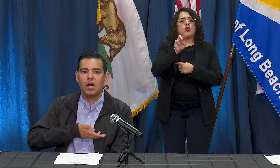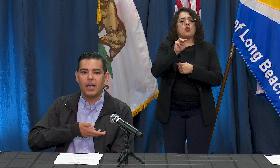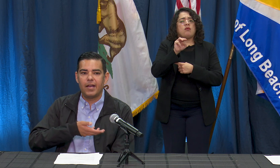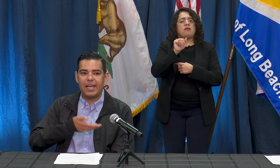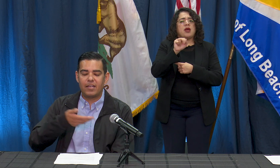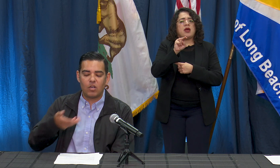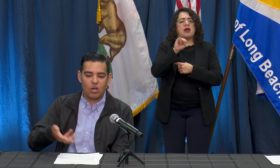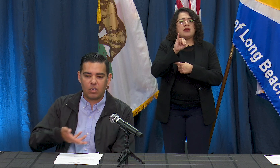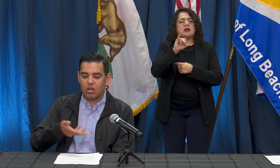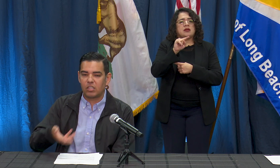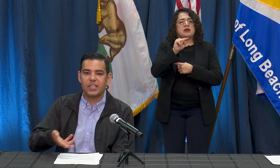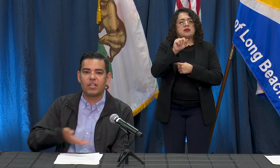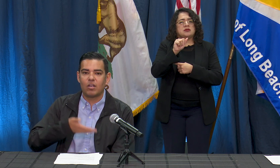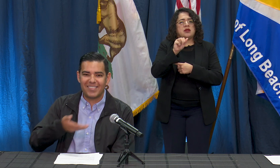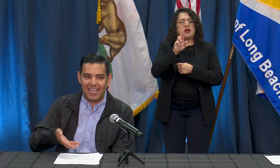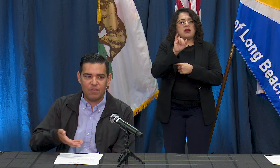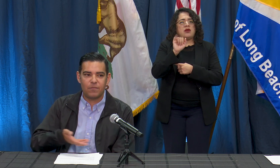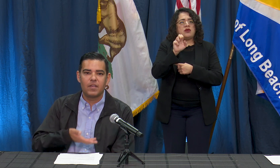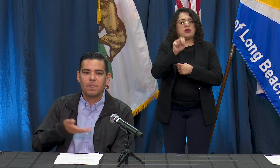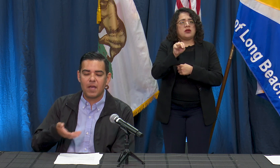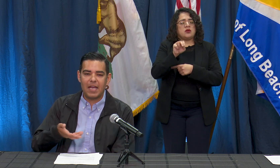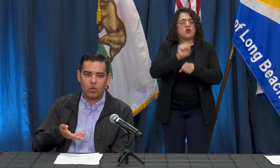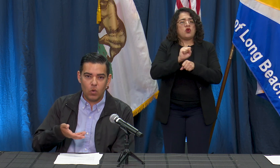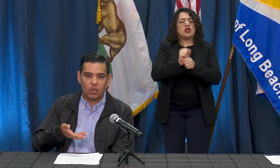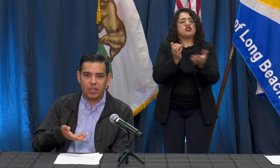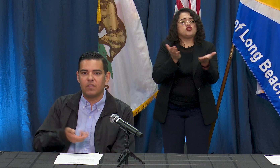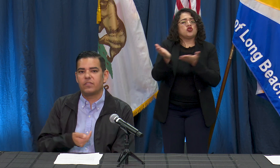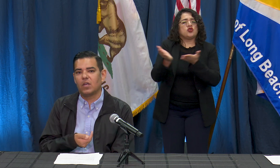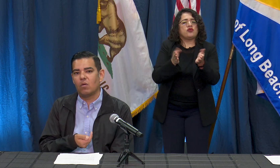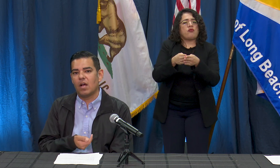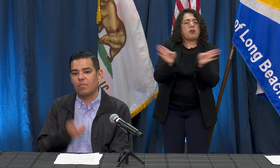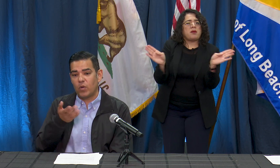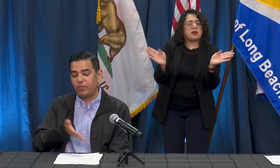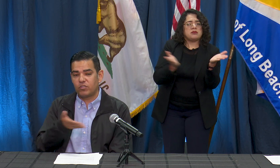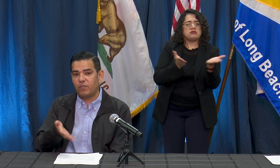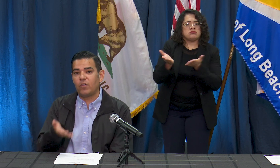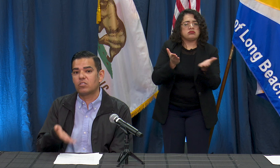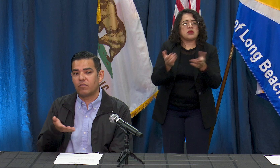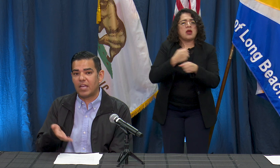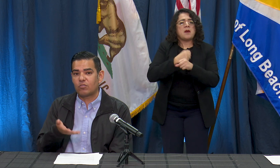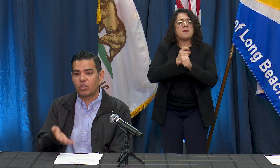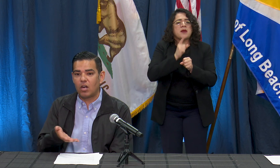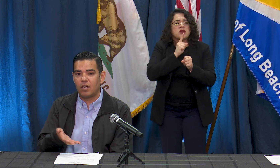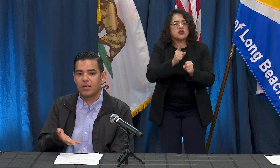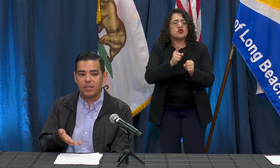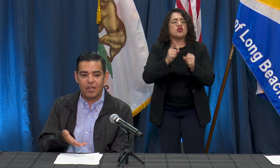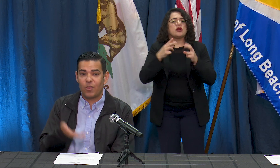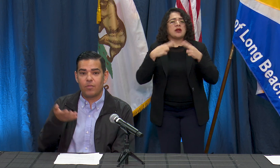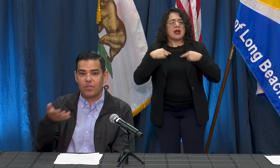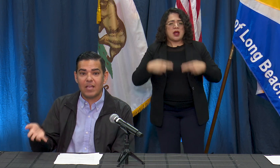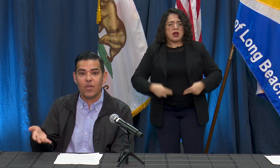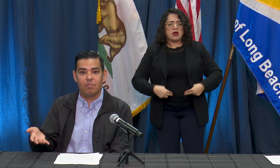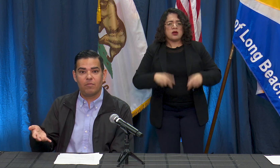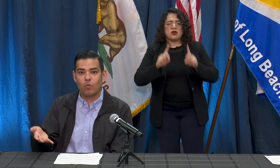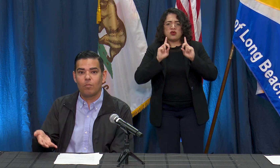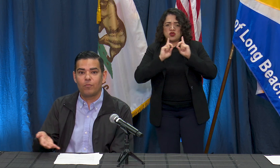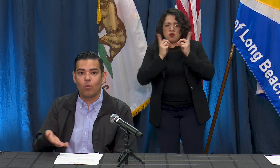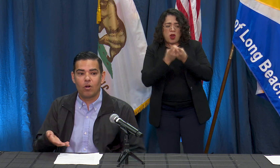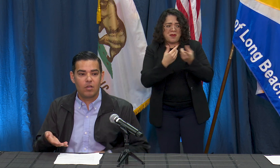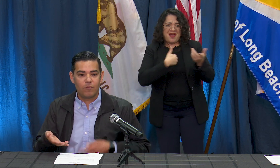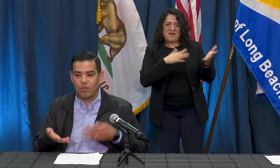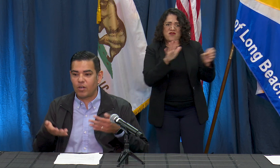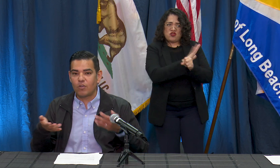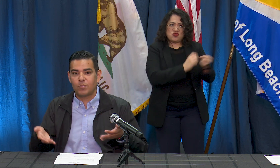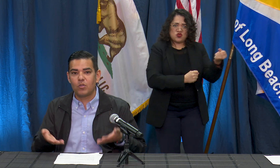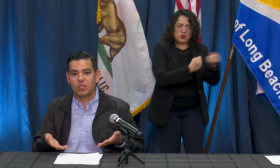shelters and our clinic are safe and orderly. And so if you see folks of the National Guard, thank them